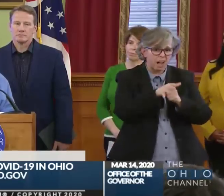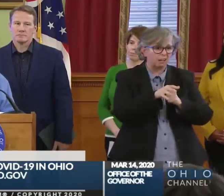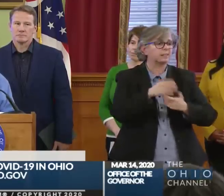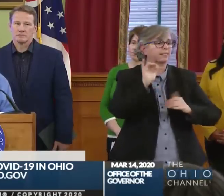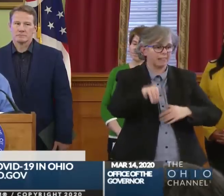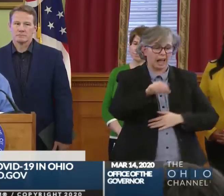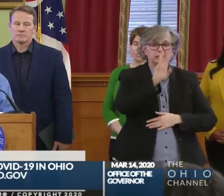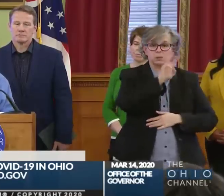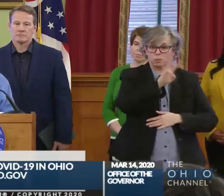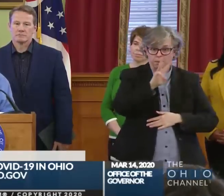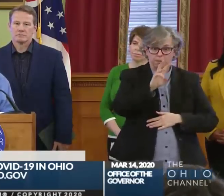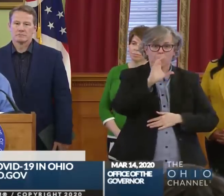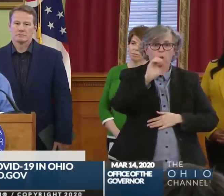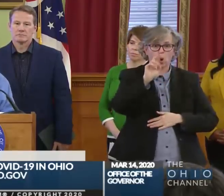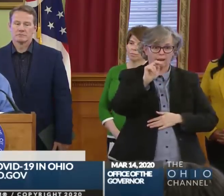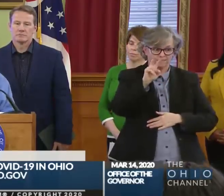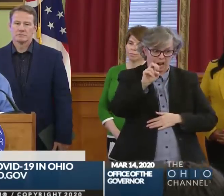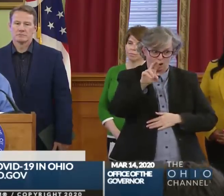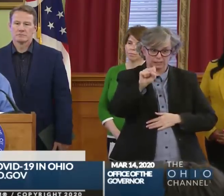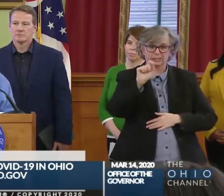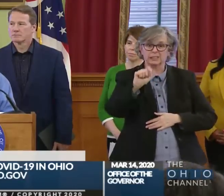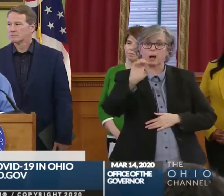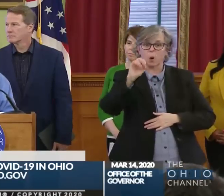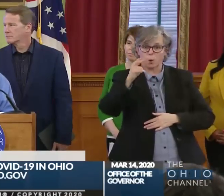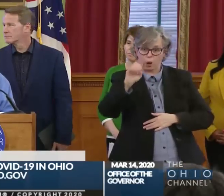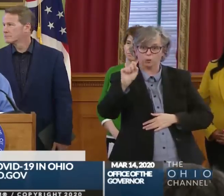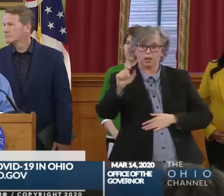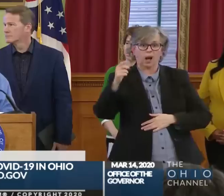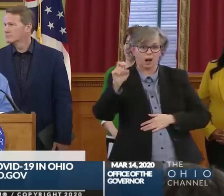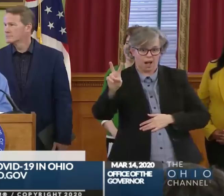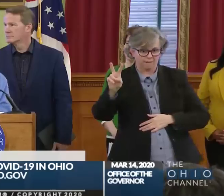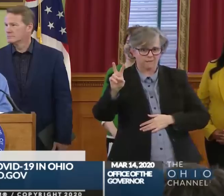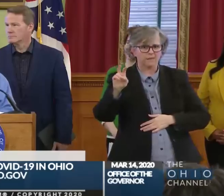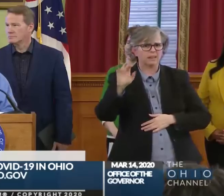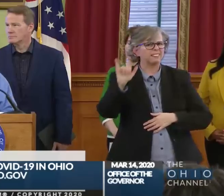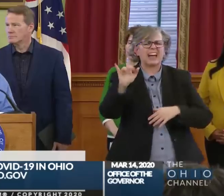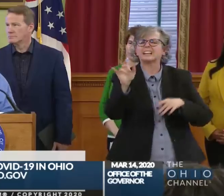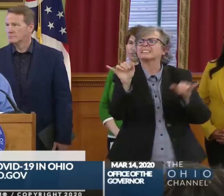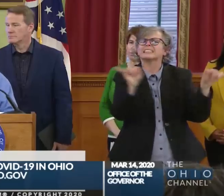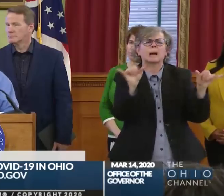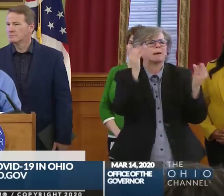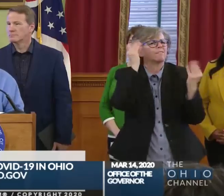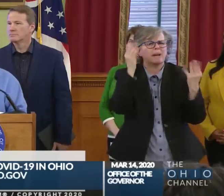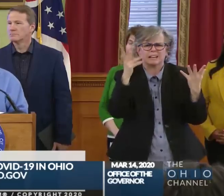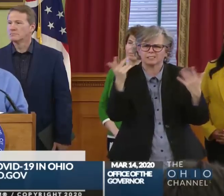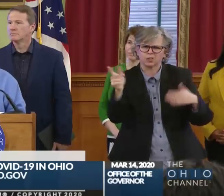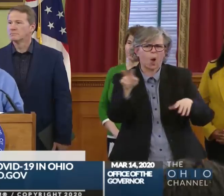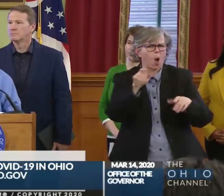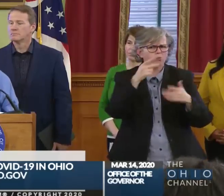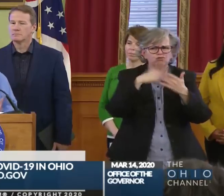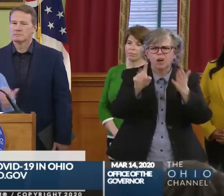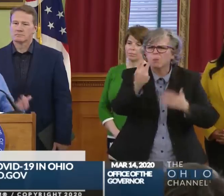coronavirus.ohio.gov. And those would be a lot of the information